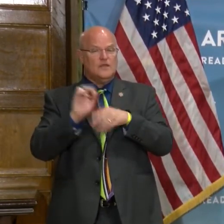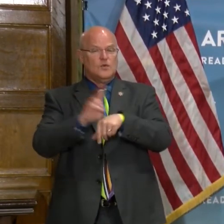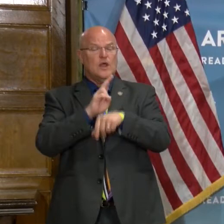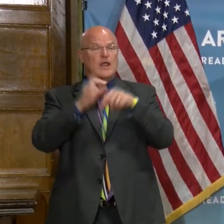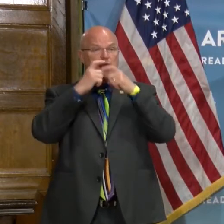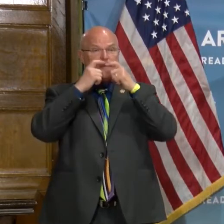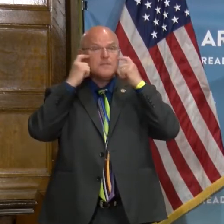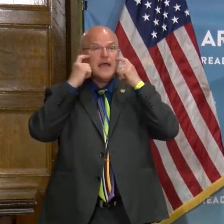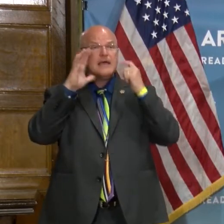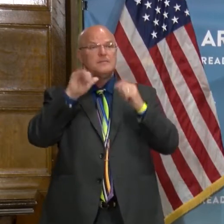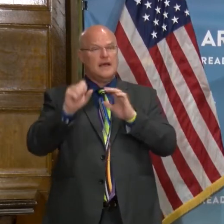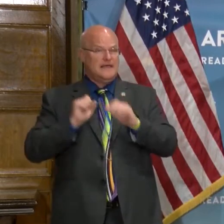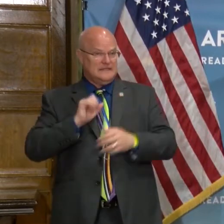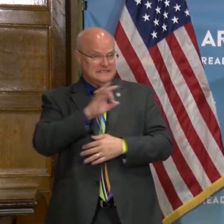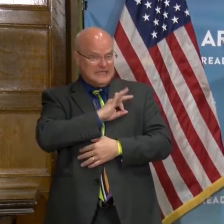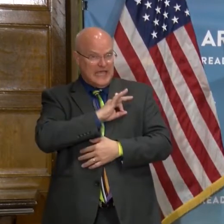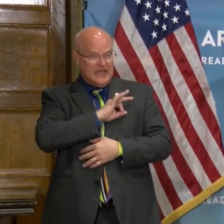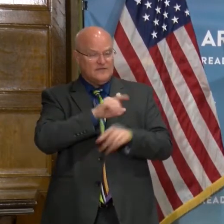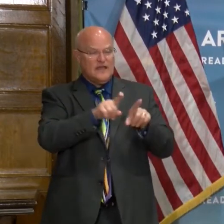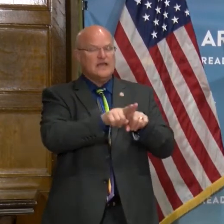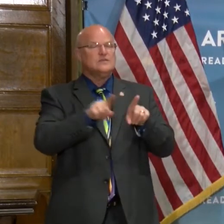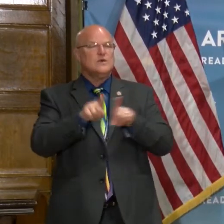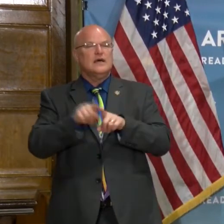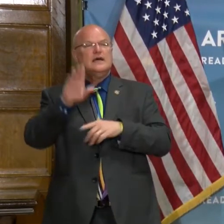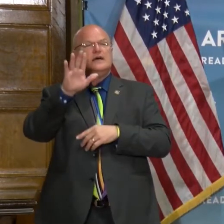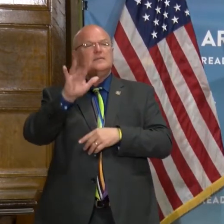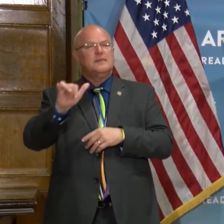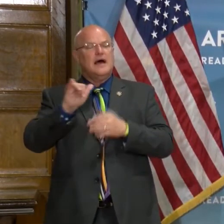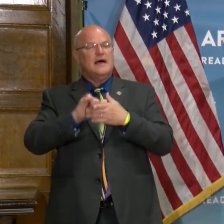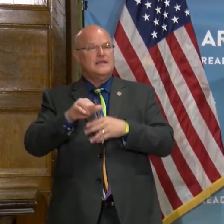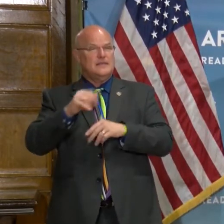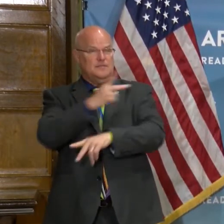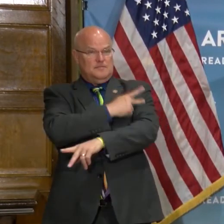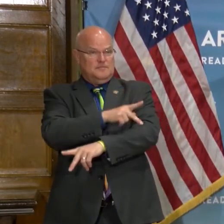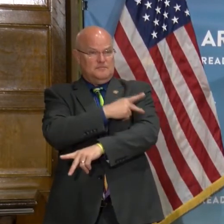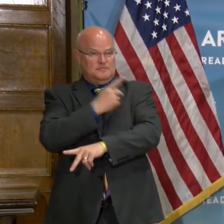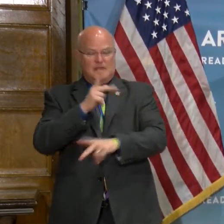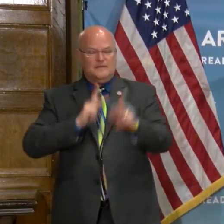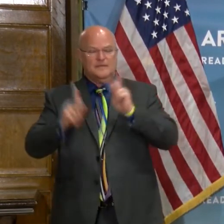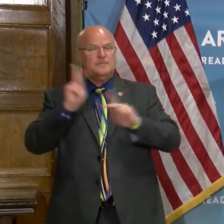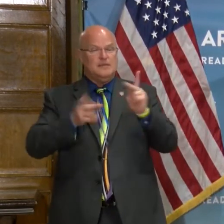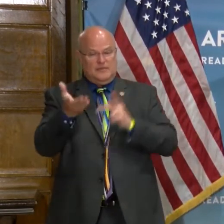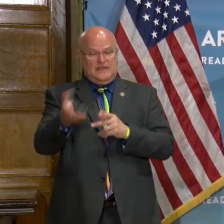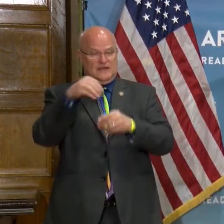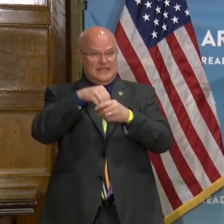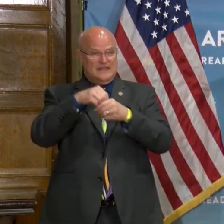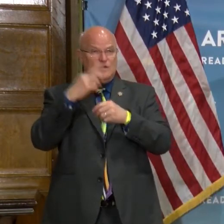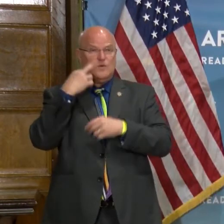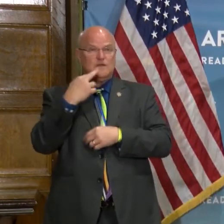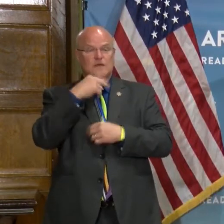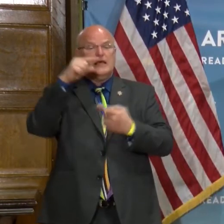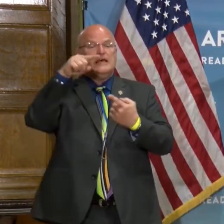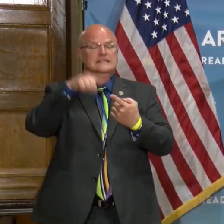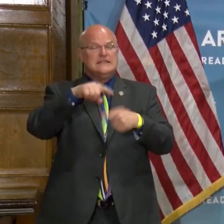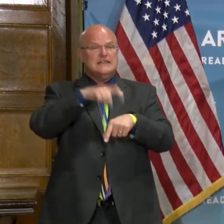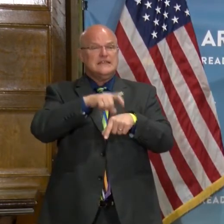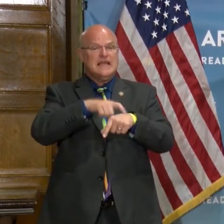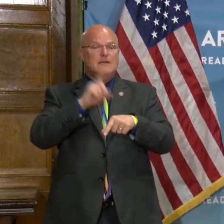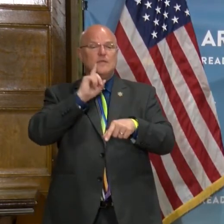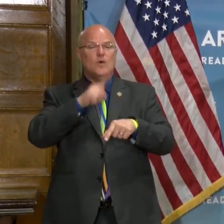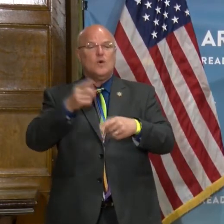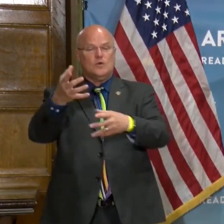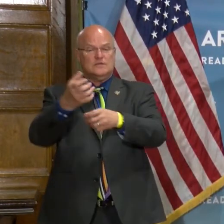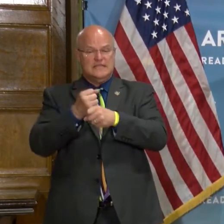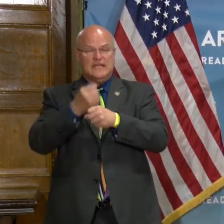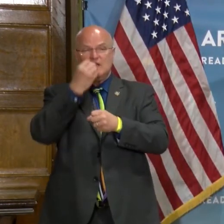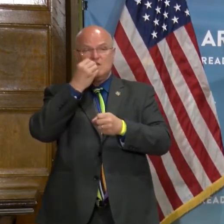of masks by the staff as well as by the patron up until the time the order is taken